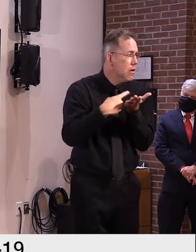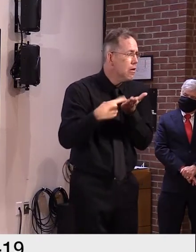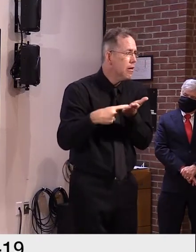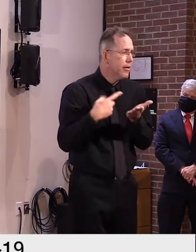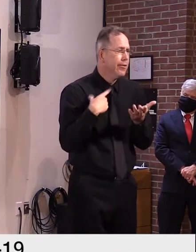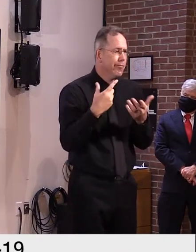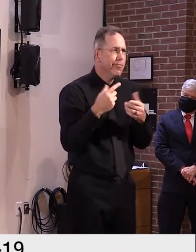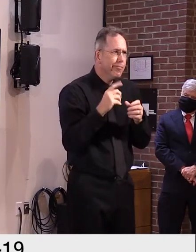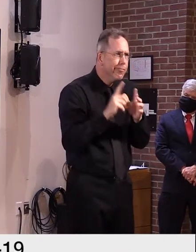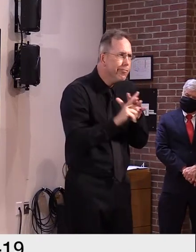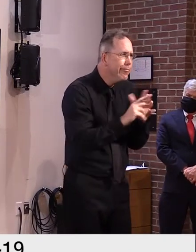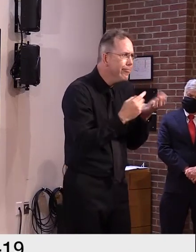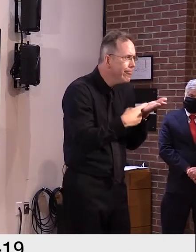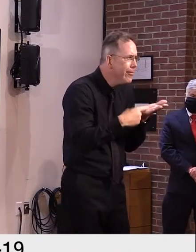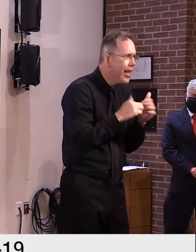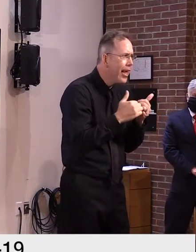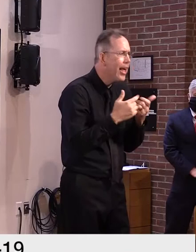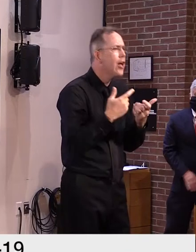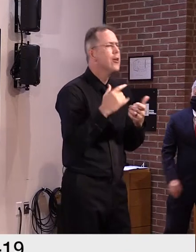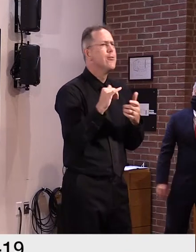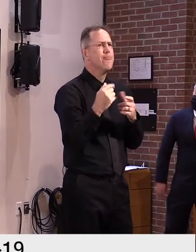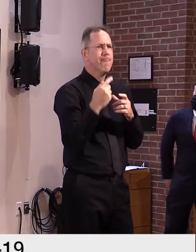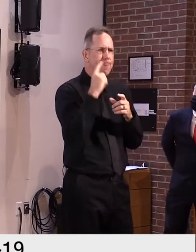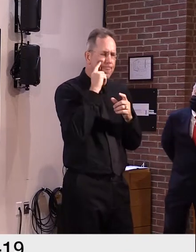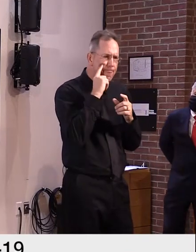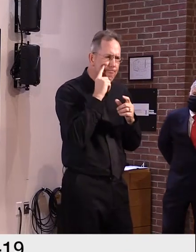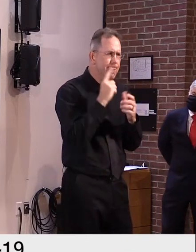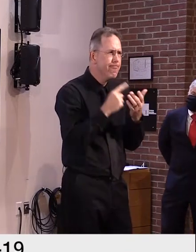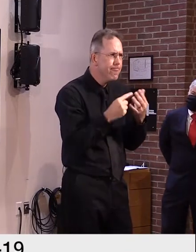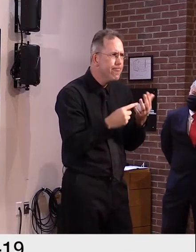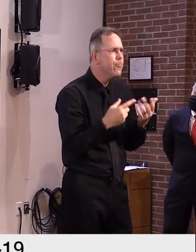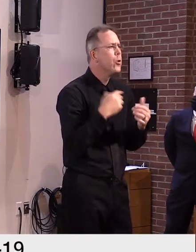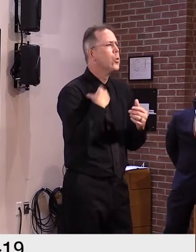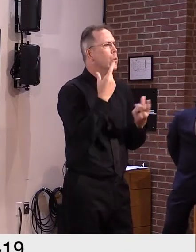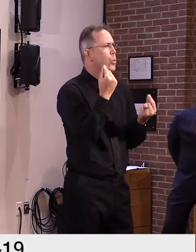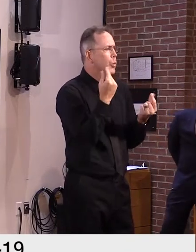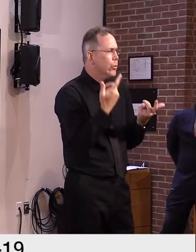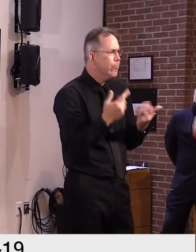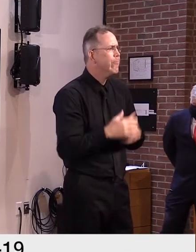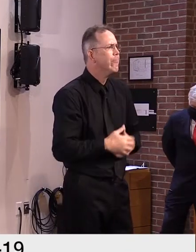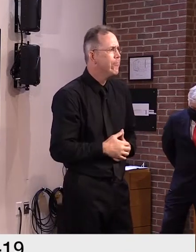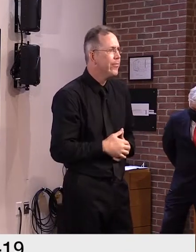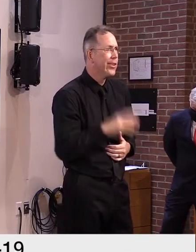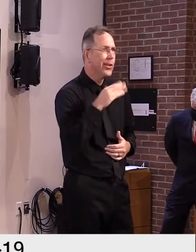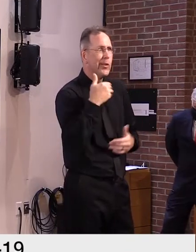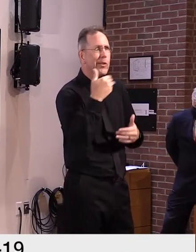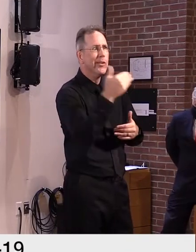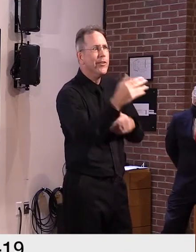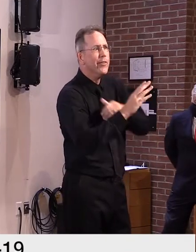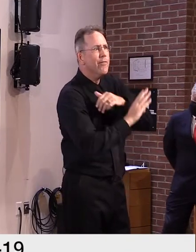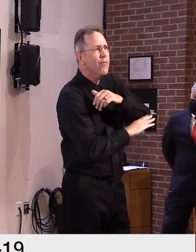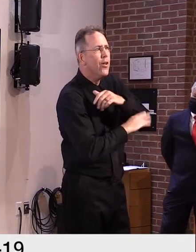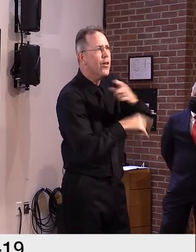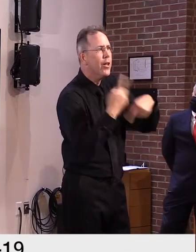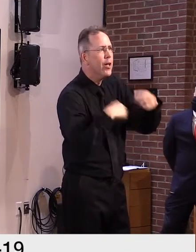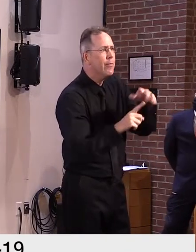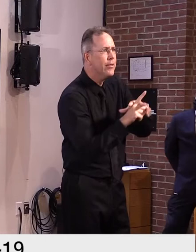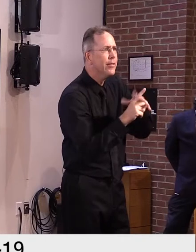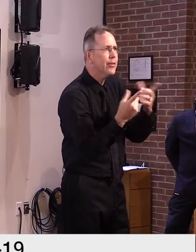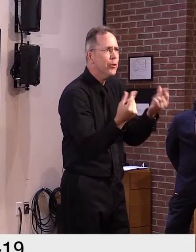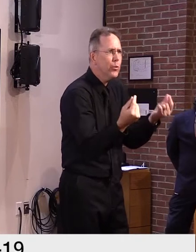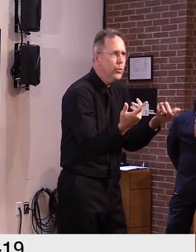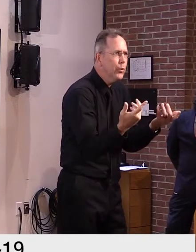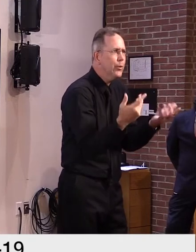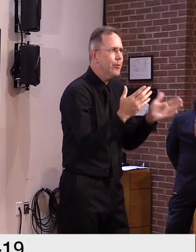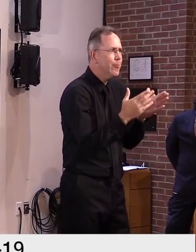I think resonates with a lot of educators as well. We know just coming into the winter, being inside more and so forth, that the conditions are likely to get more